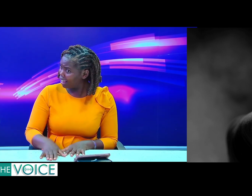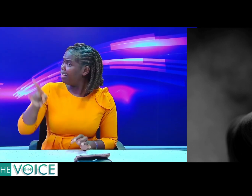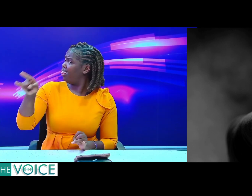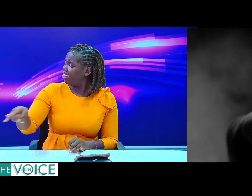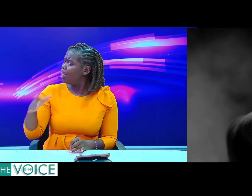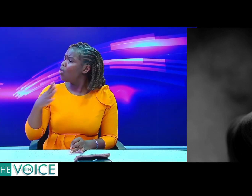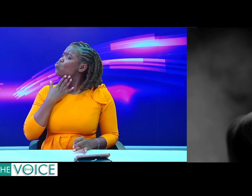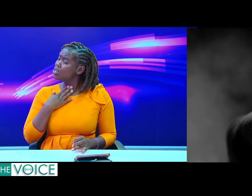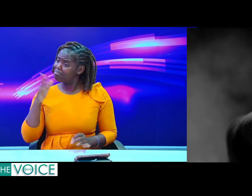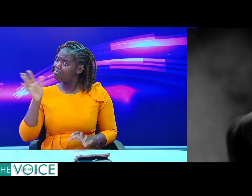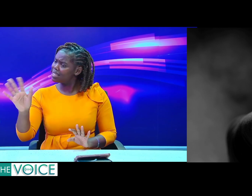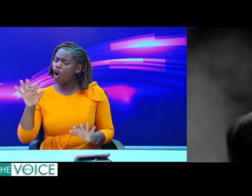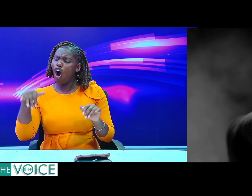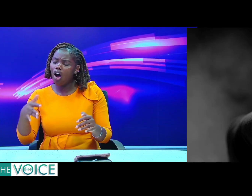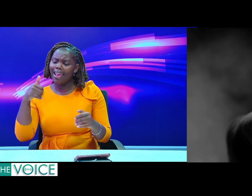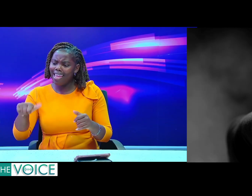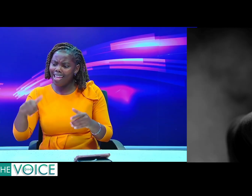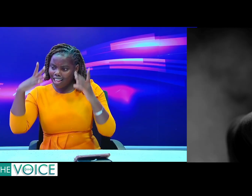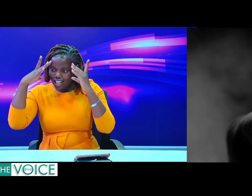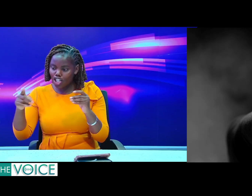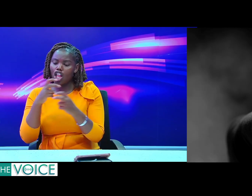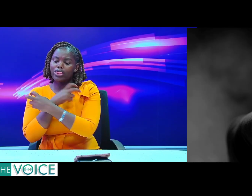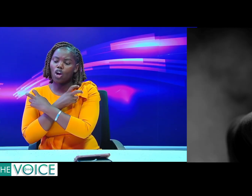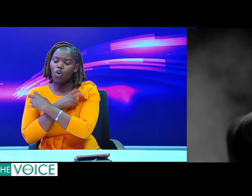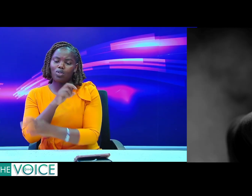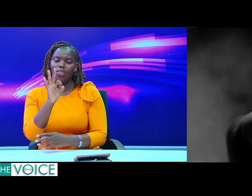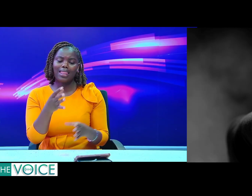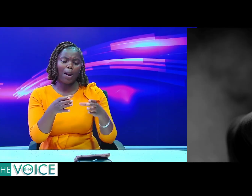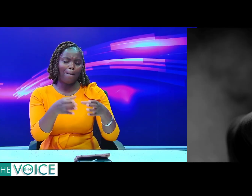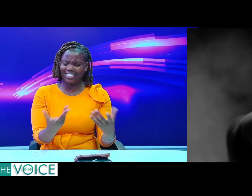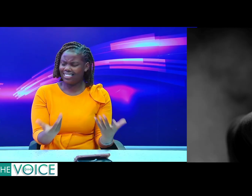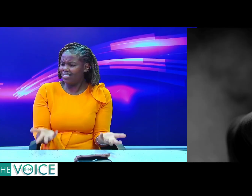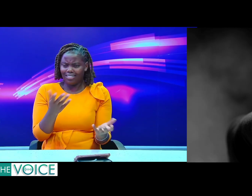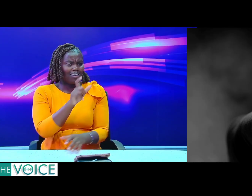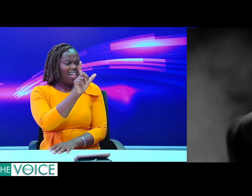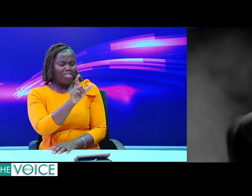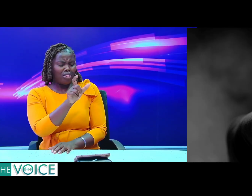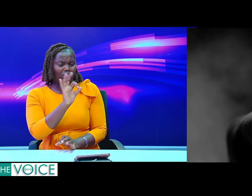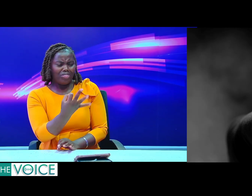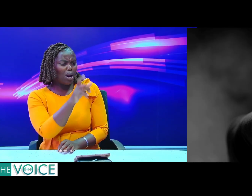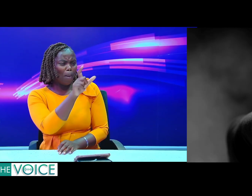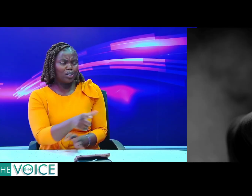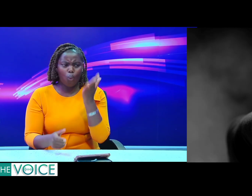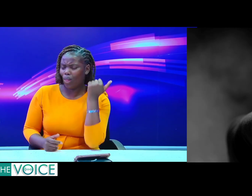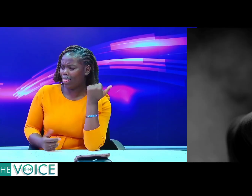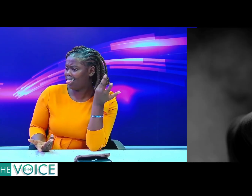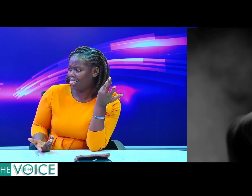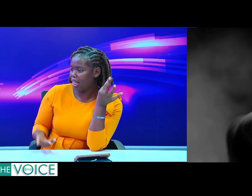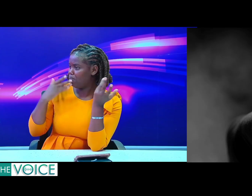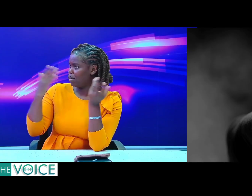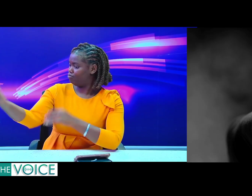see this mentality of a person with disability cannot care for their family, or they cannot make the decision. They always need a third